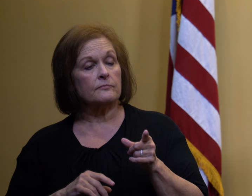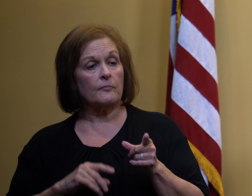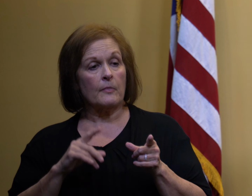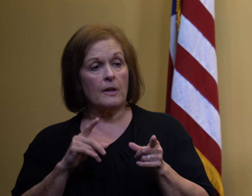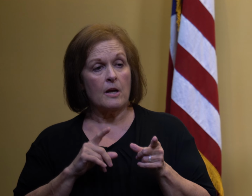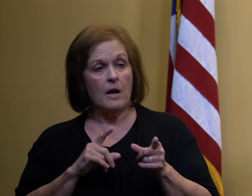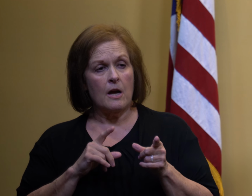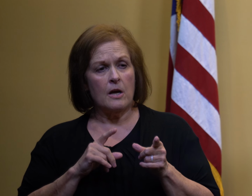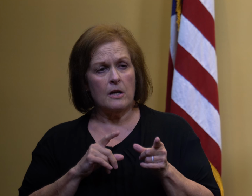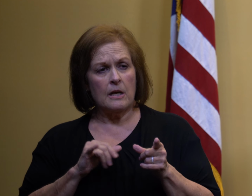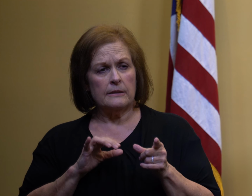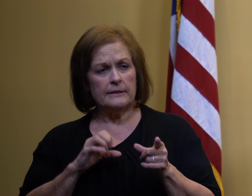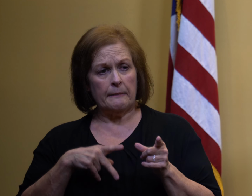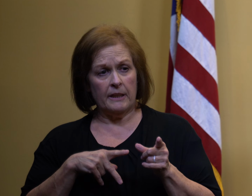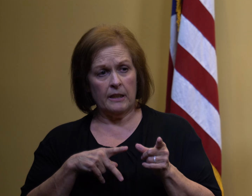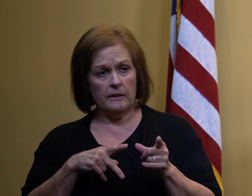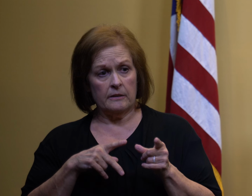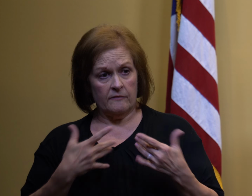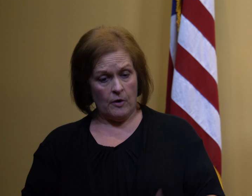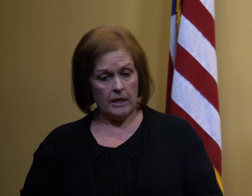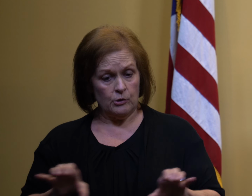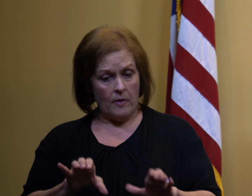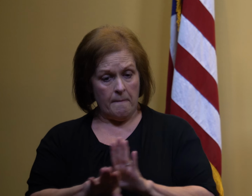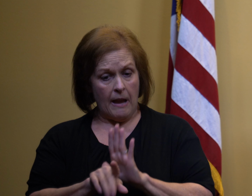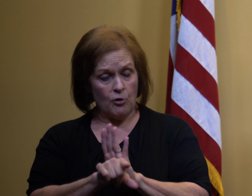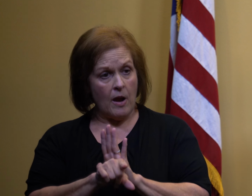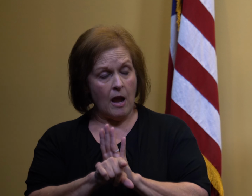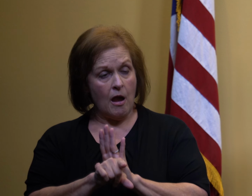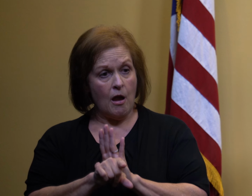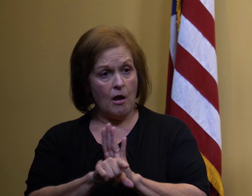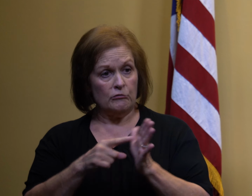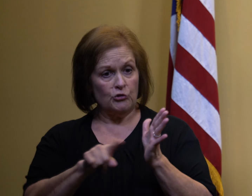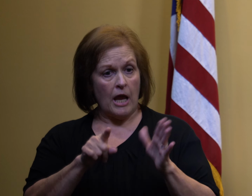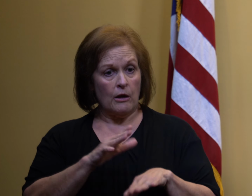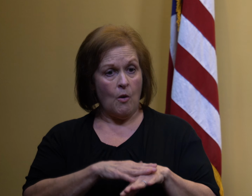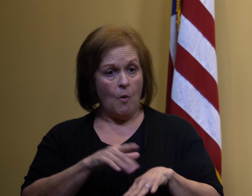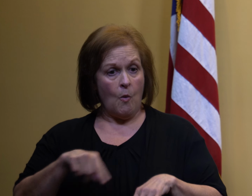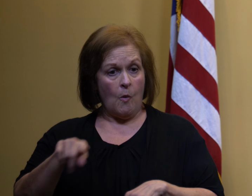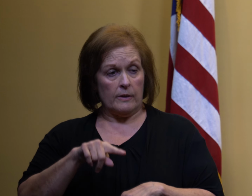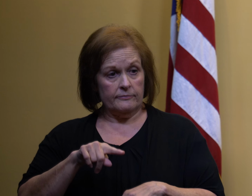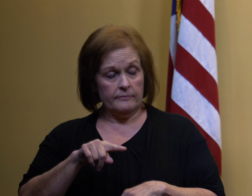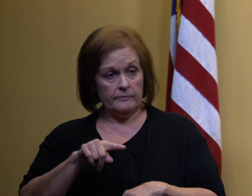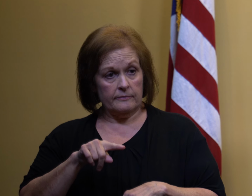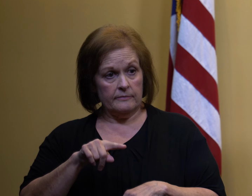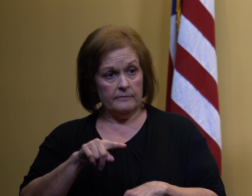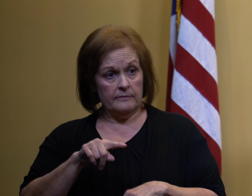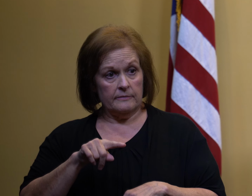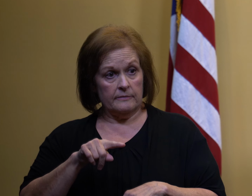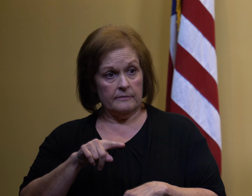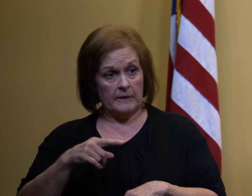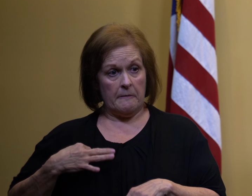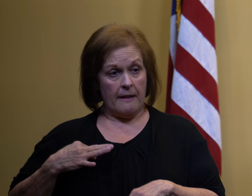Mayor. Has IACP conducted the background checks yet on those top candidates, do you know? And also, why weren't